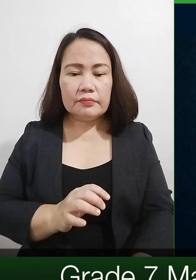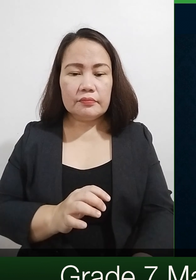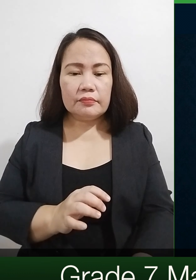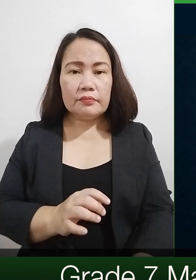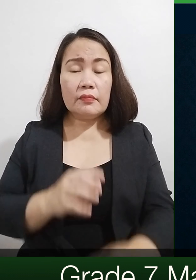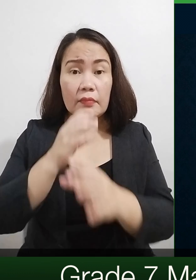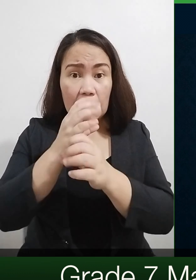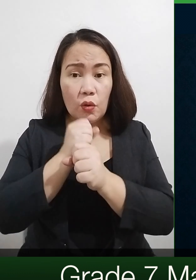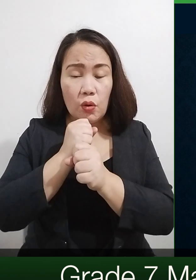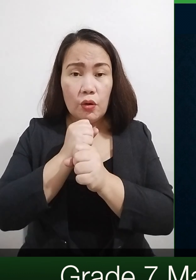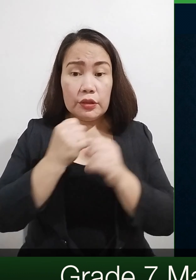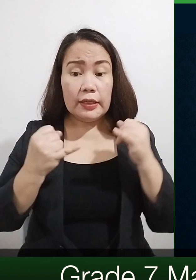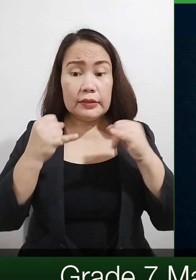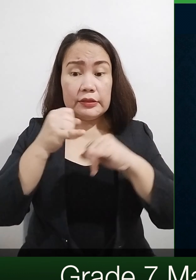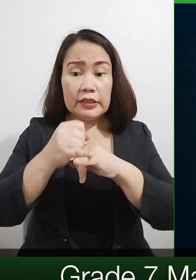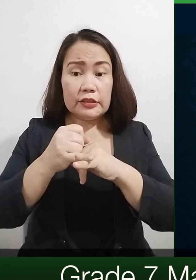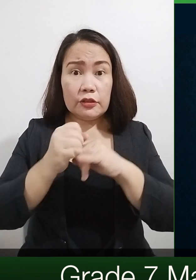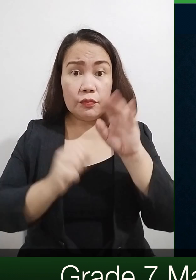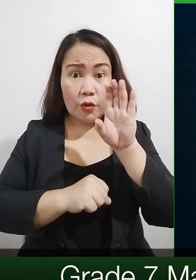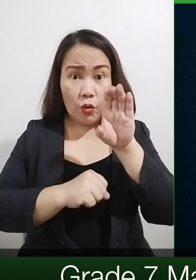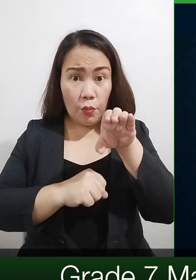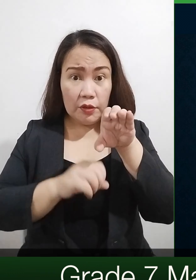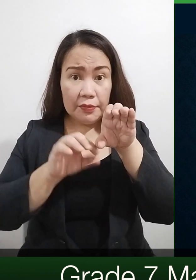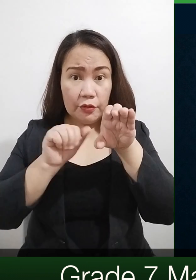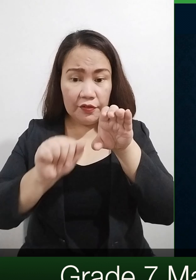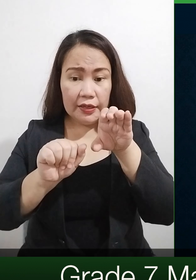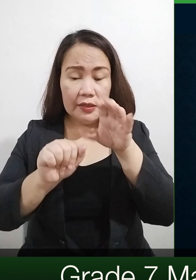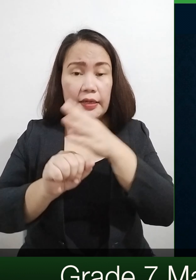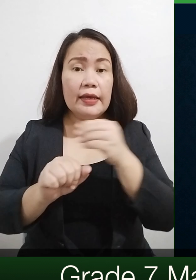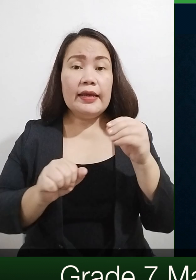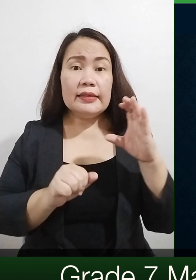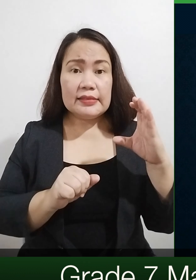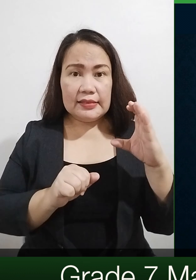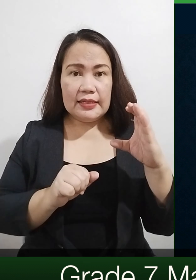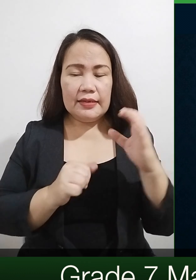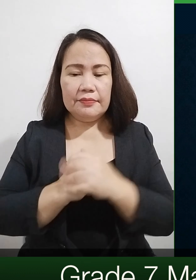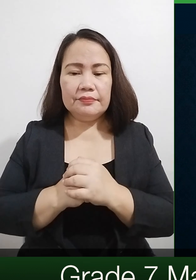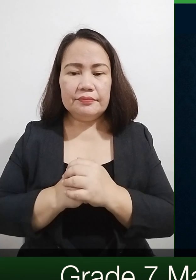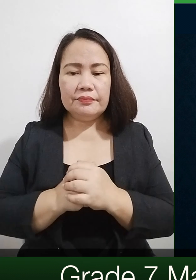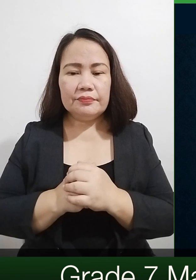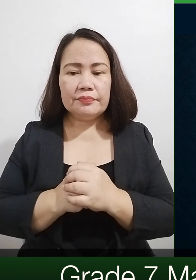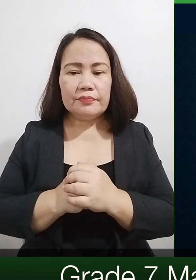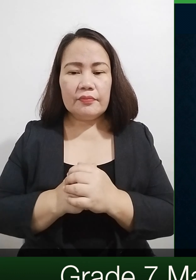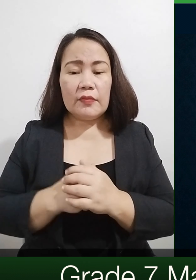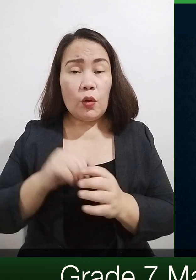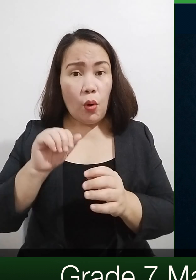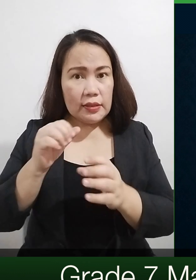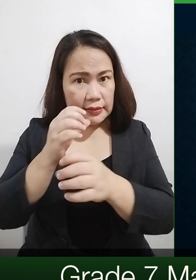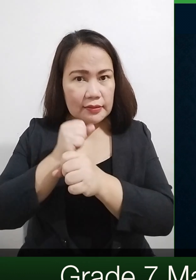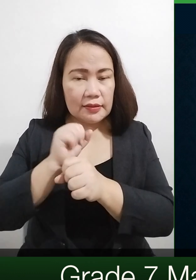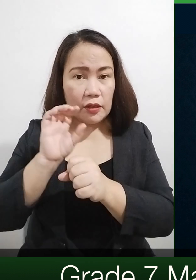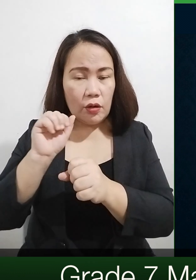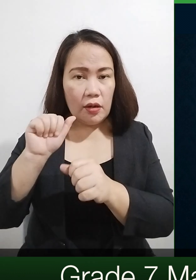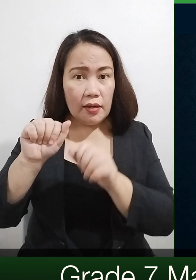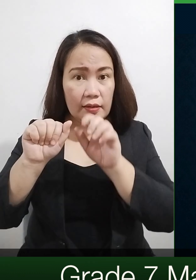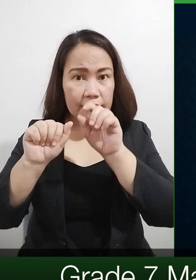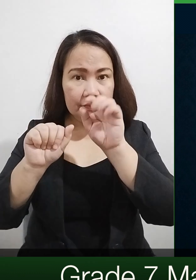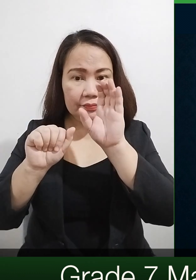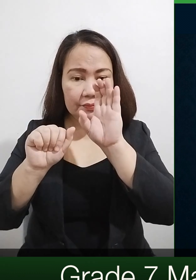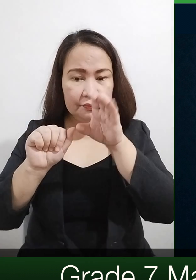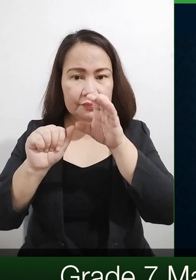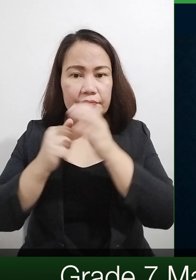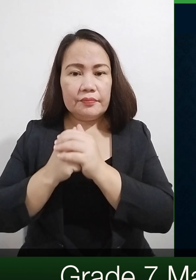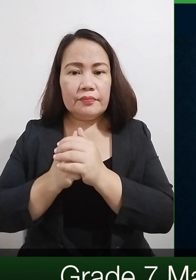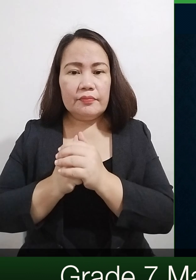intersection of the complement of A and C. So, our A, kunin muna natin ang complement ni A. So, if this is your